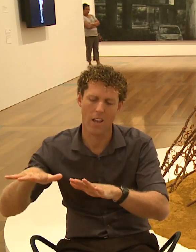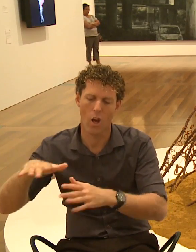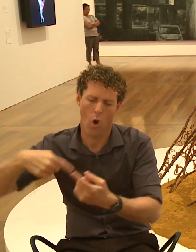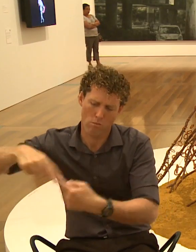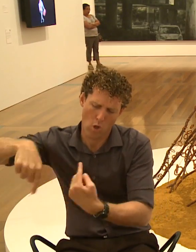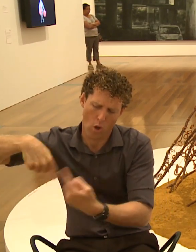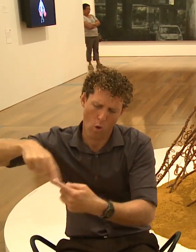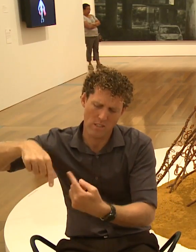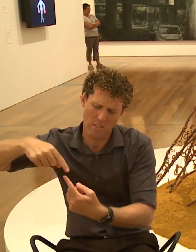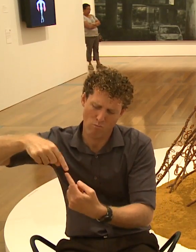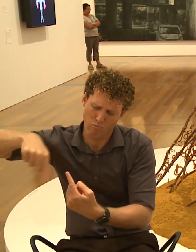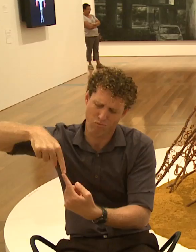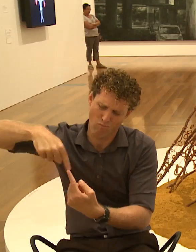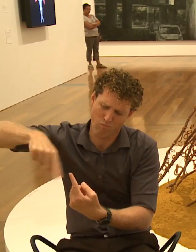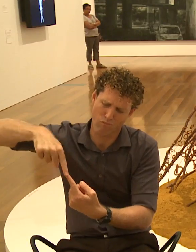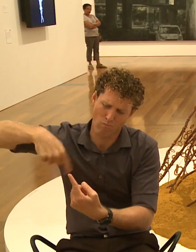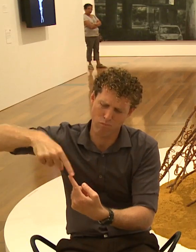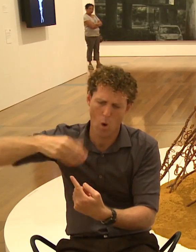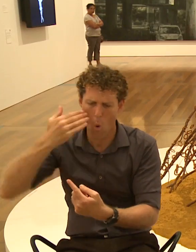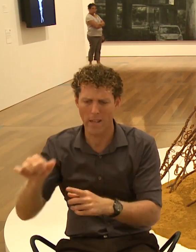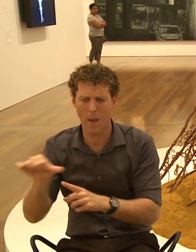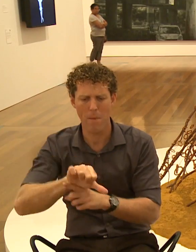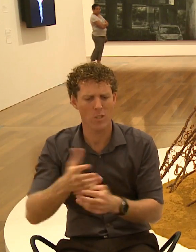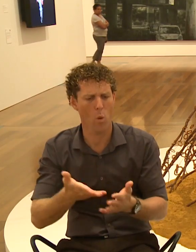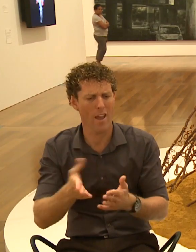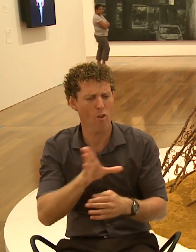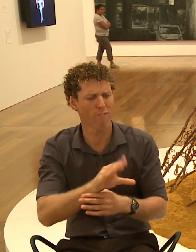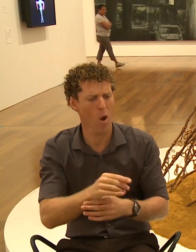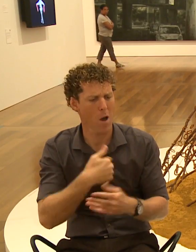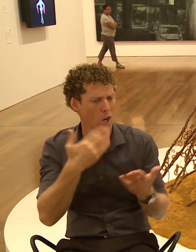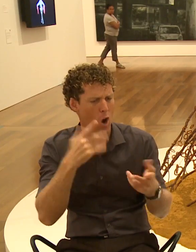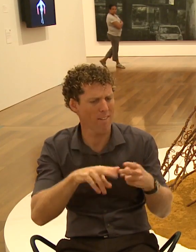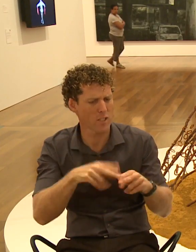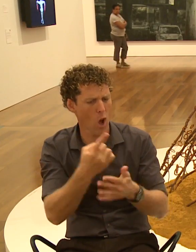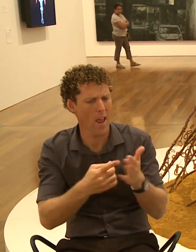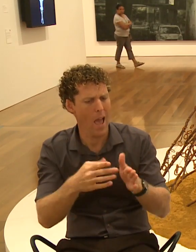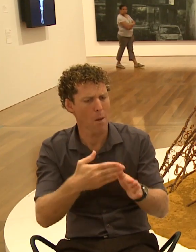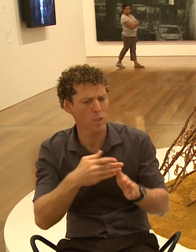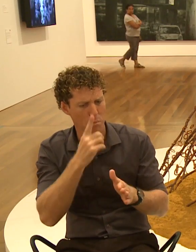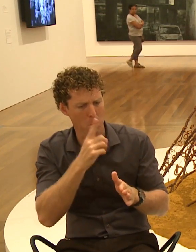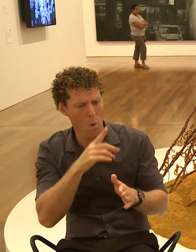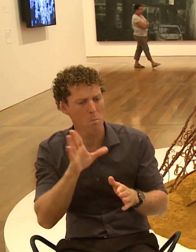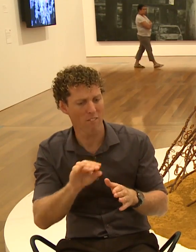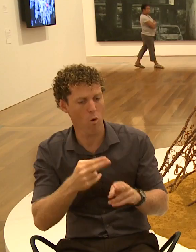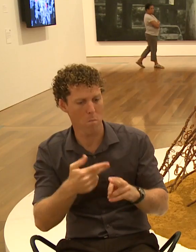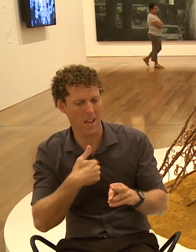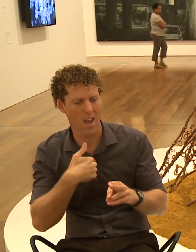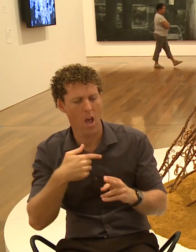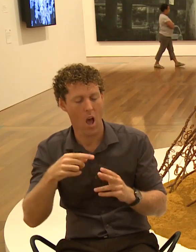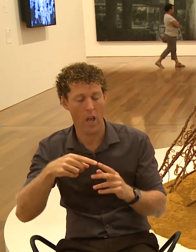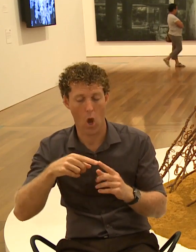go back to where you come from. Basically, I don't know whether that's a thing with Aboriginal people or not, but for me, it's quite a